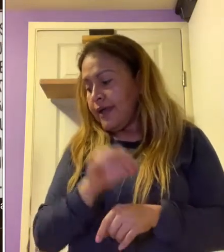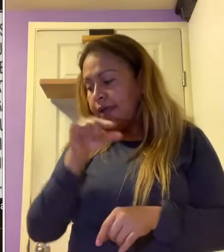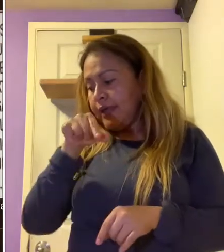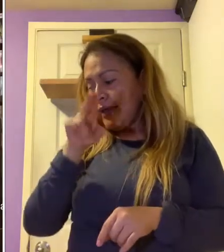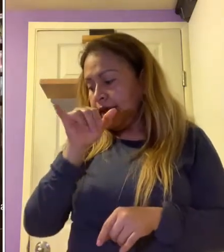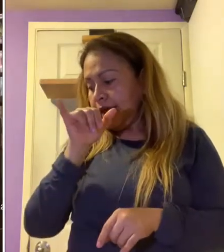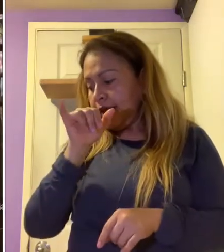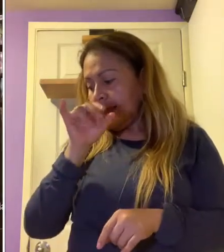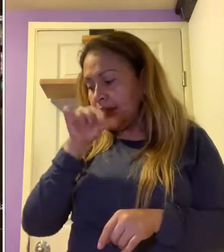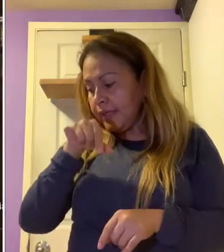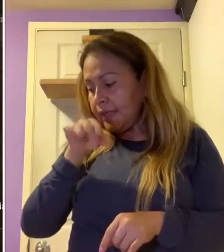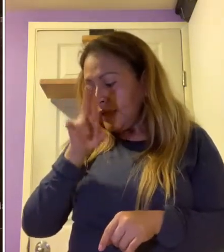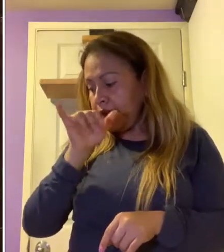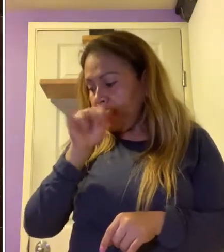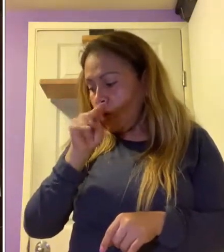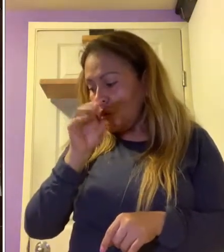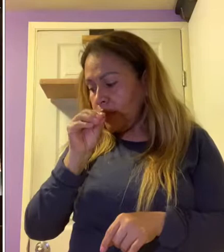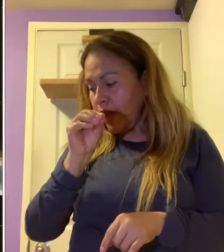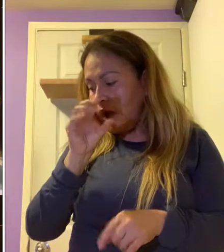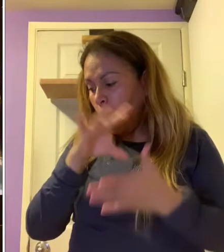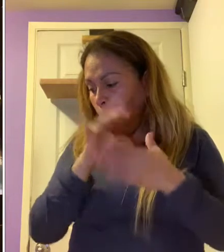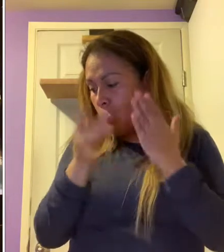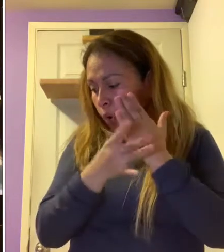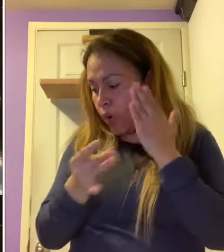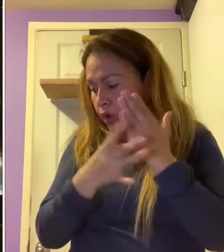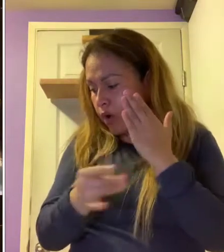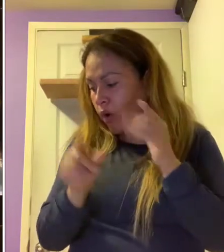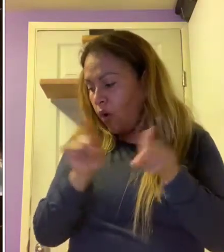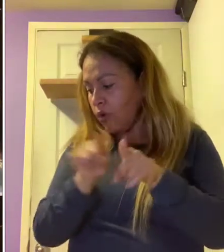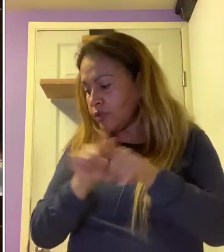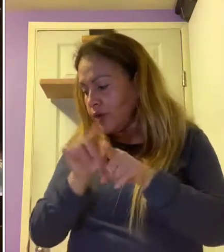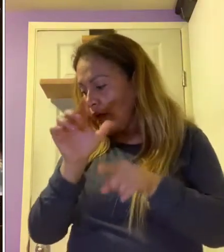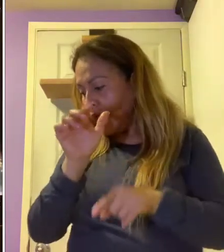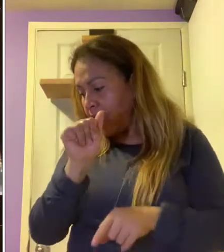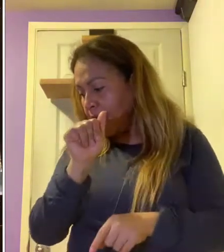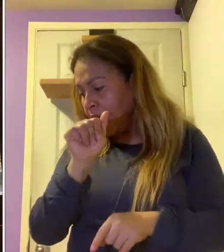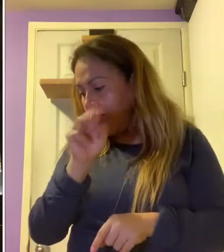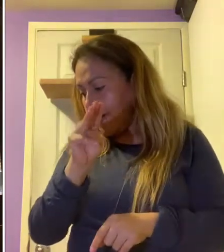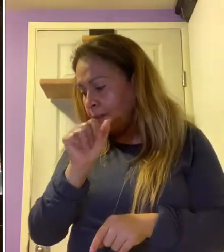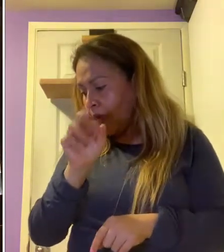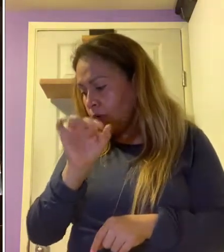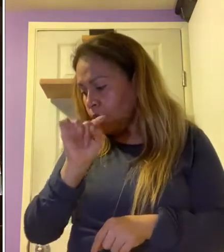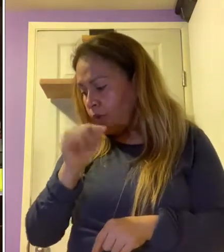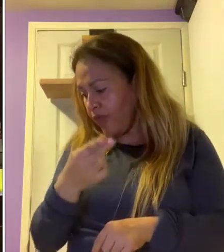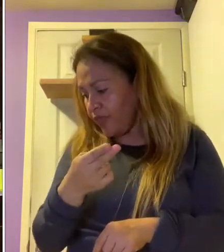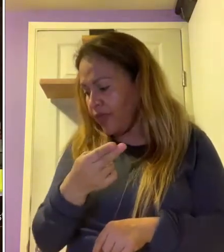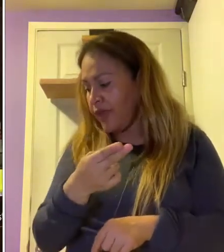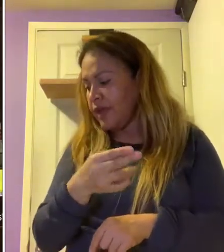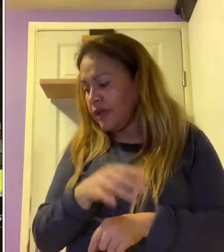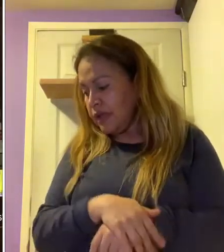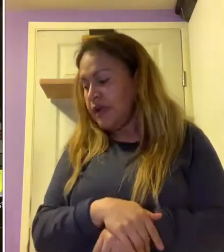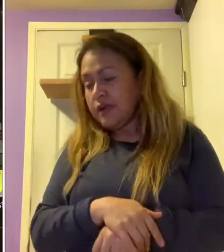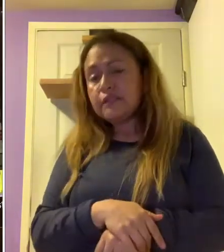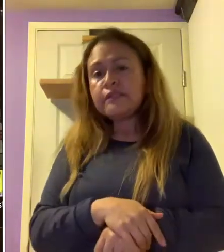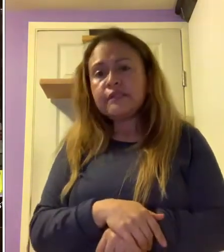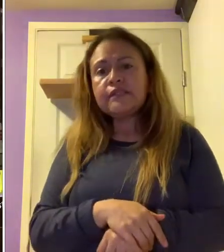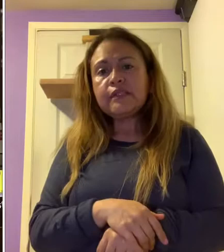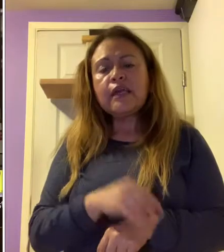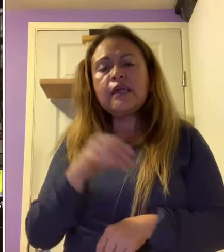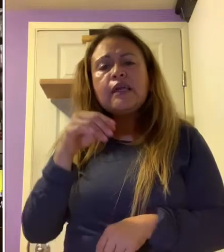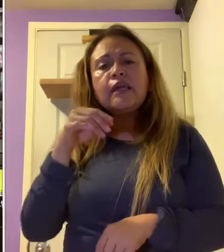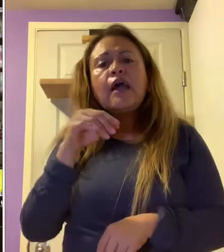so not the best, but better than, what was the name of this one? Better than the Morningstar one. And then they have something called Gardein breakfast